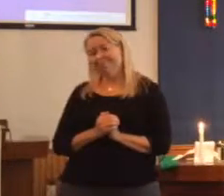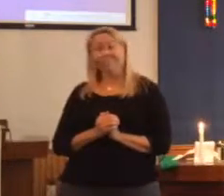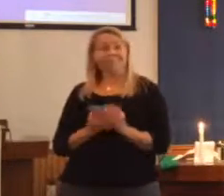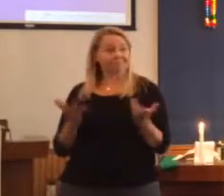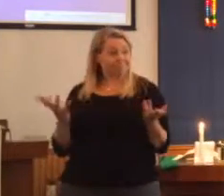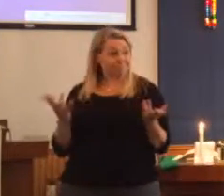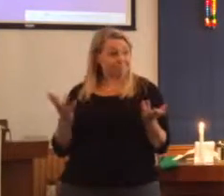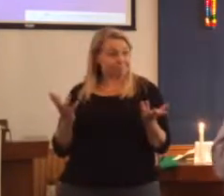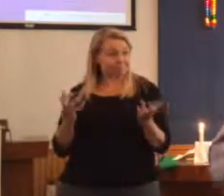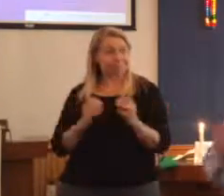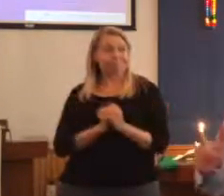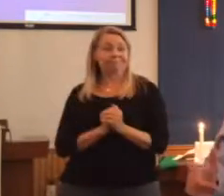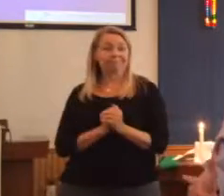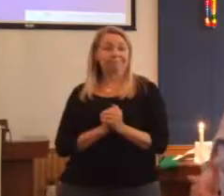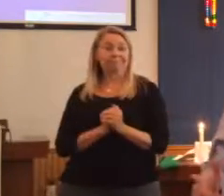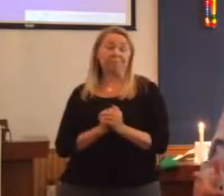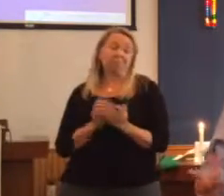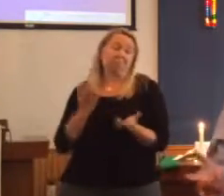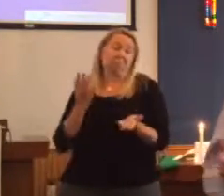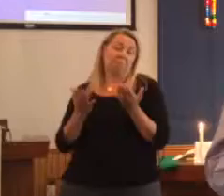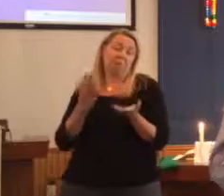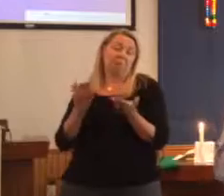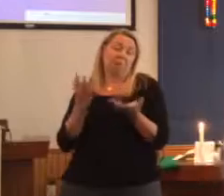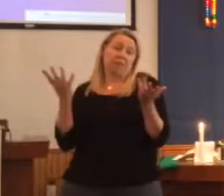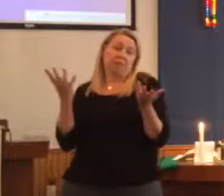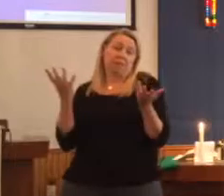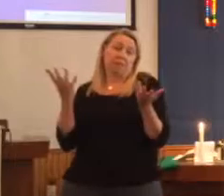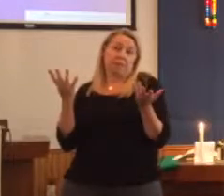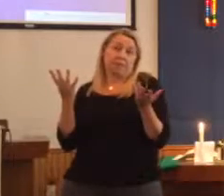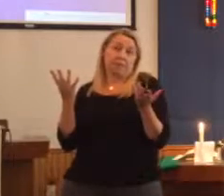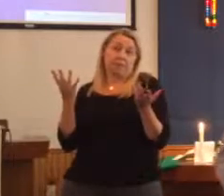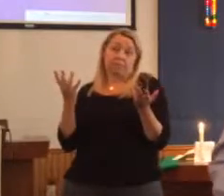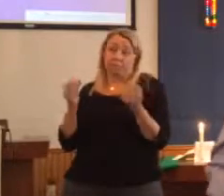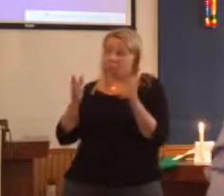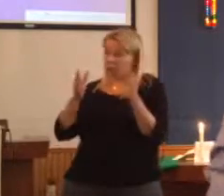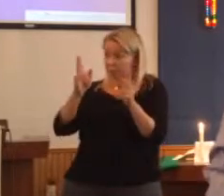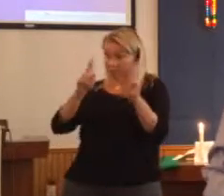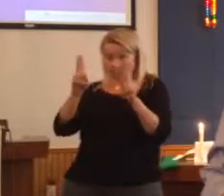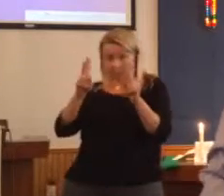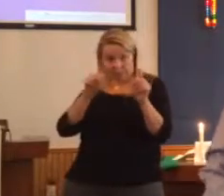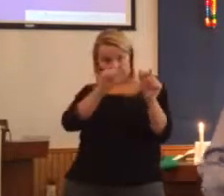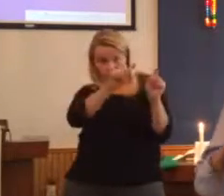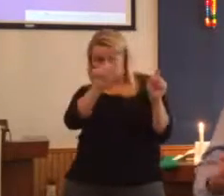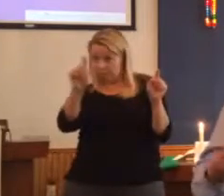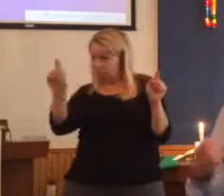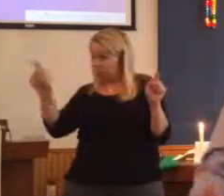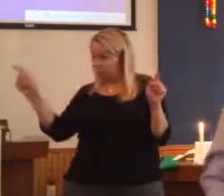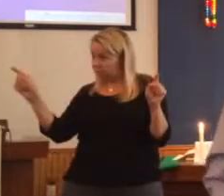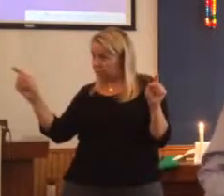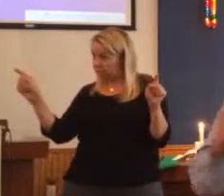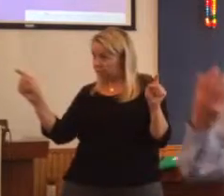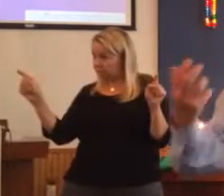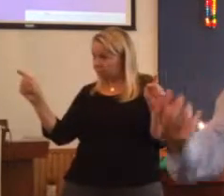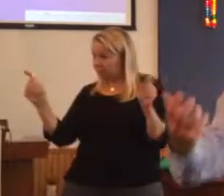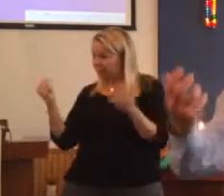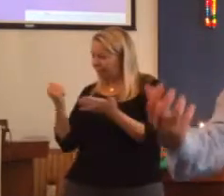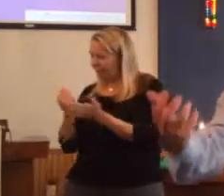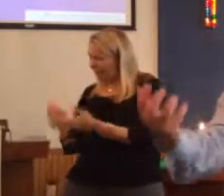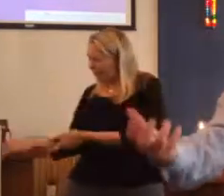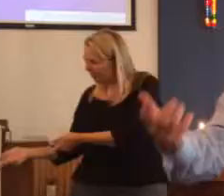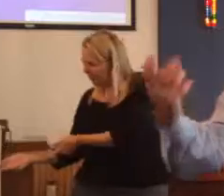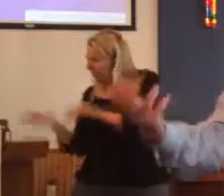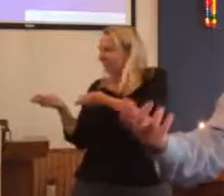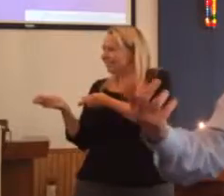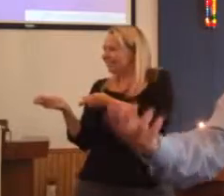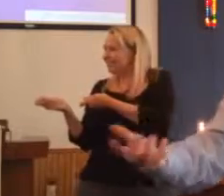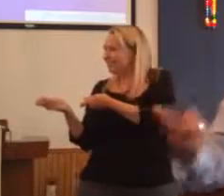So maybe that means for individuals that we work a little bit to try to help